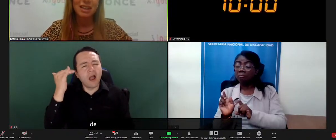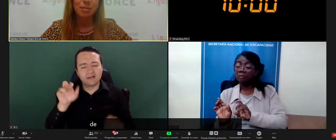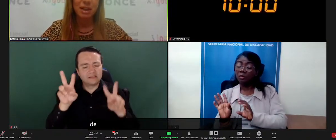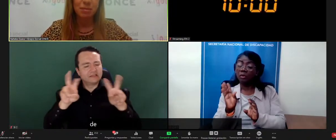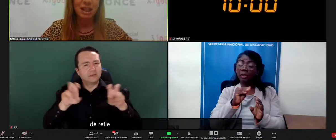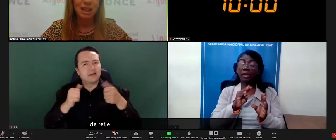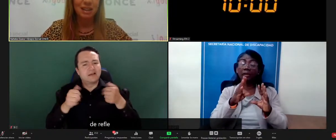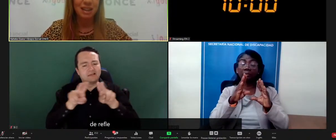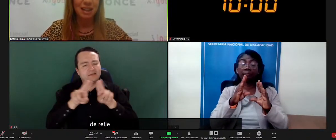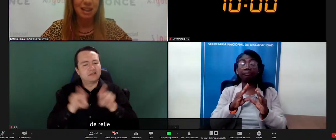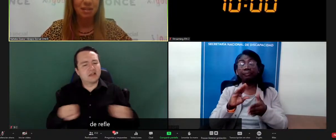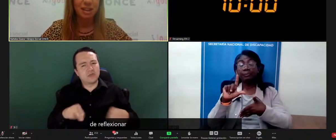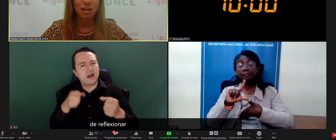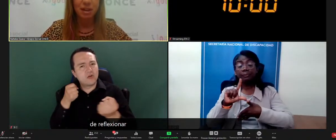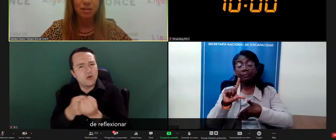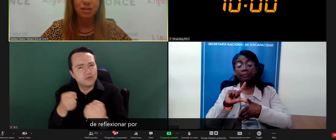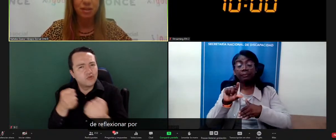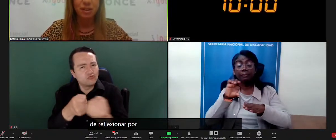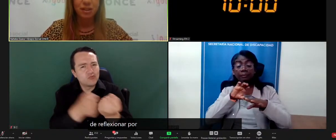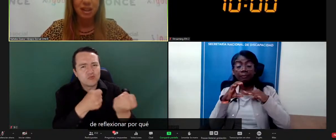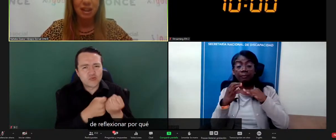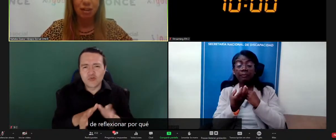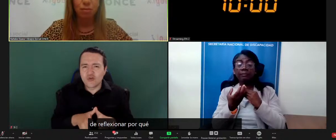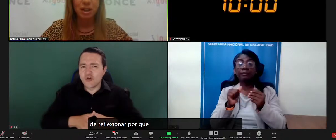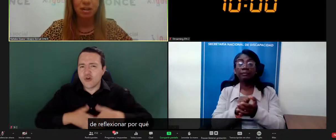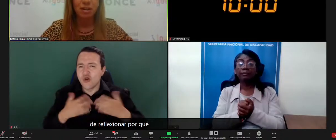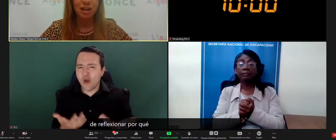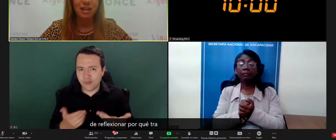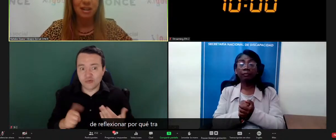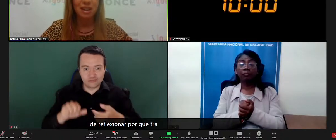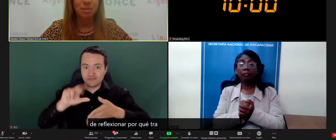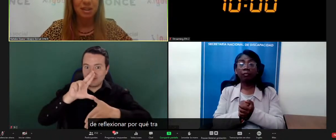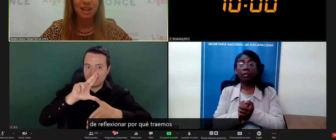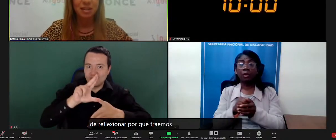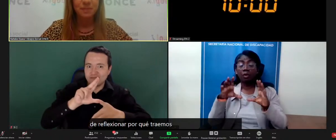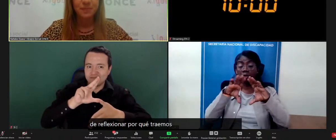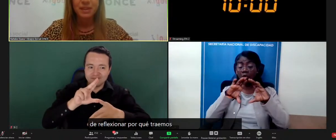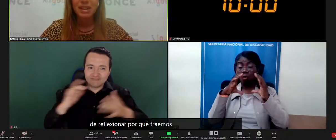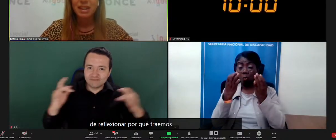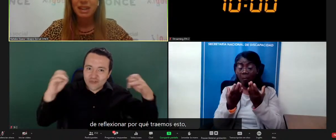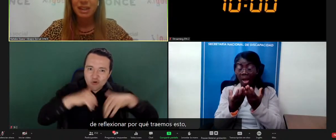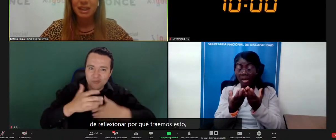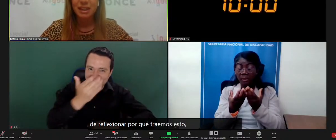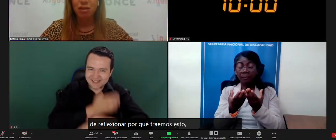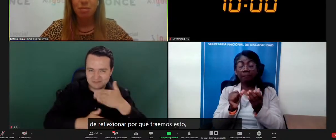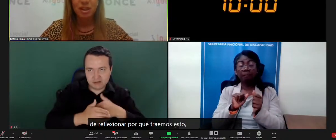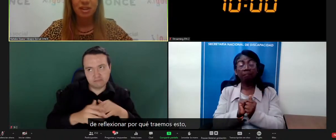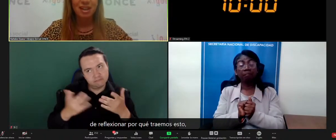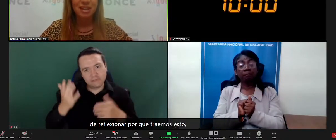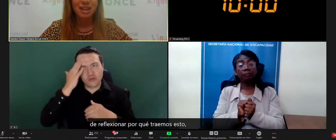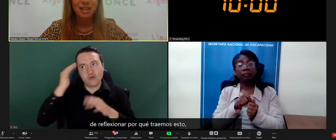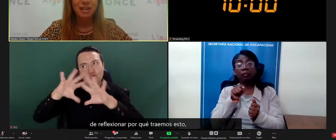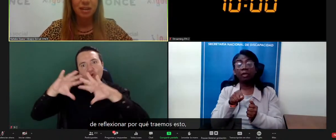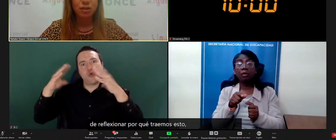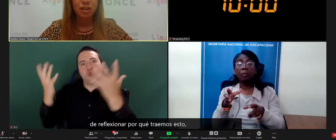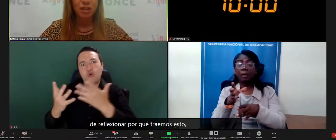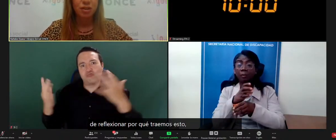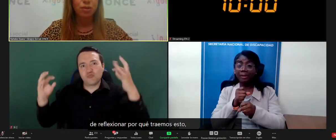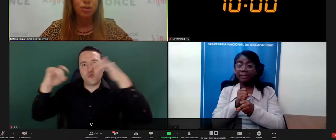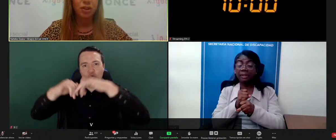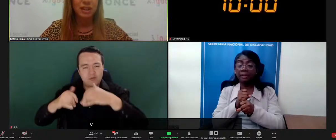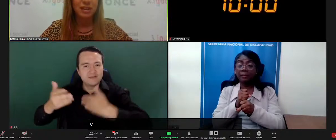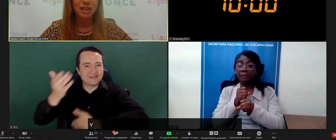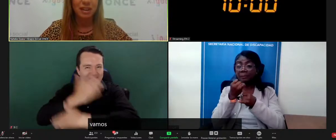space to the satellite summit for latin america and the caribbean in the framework of the global